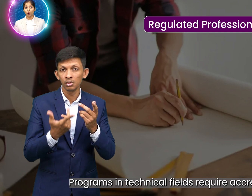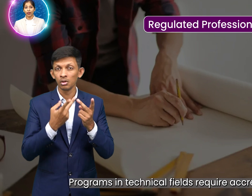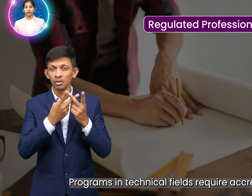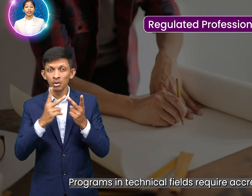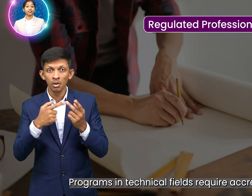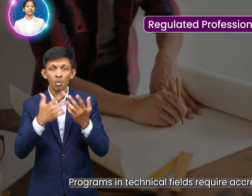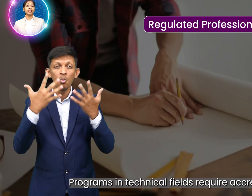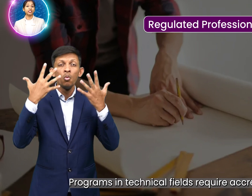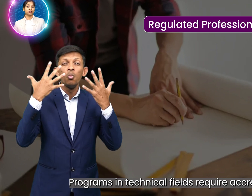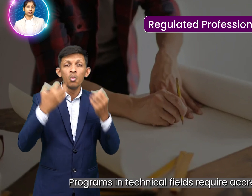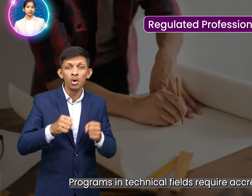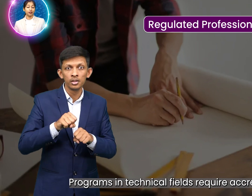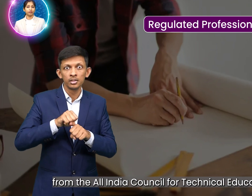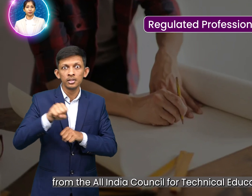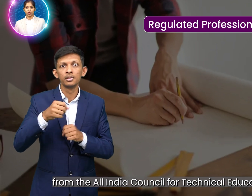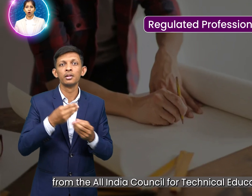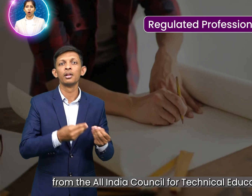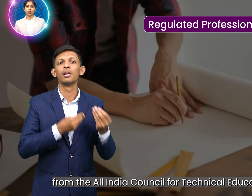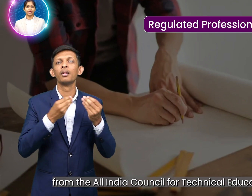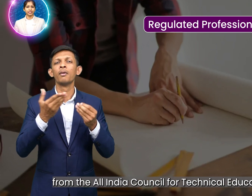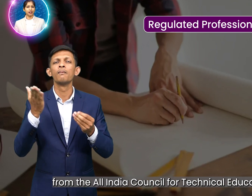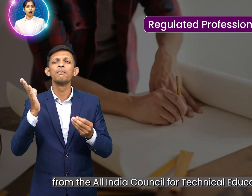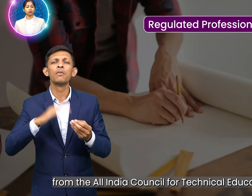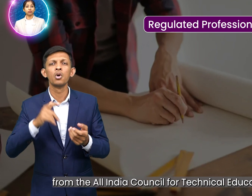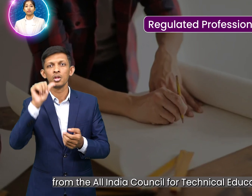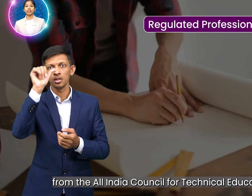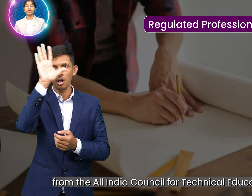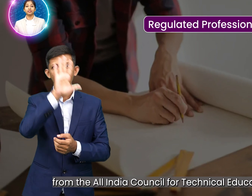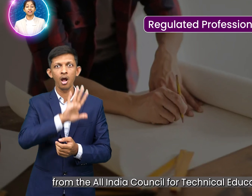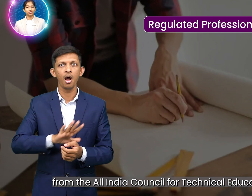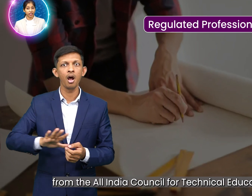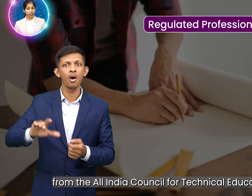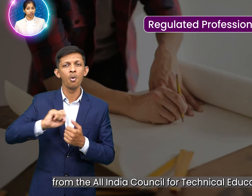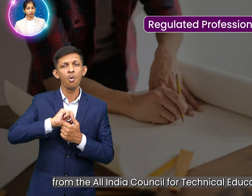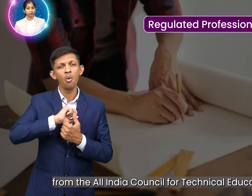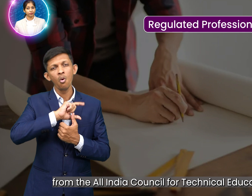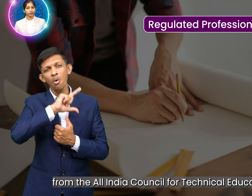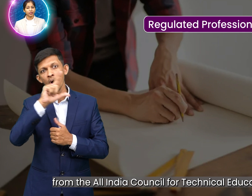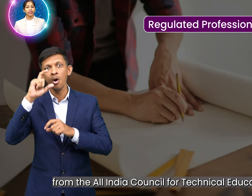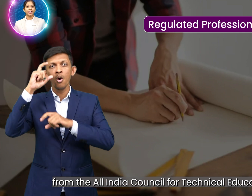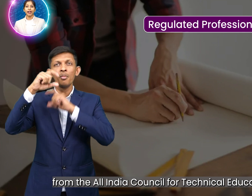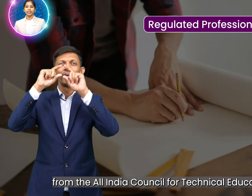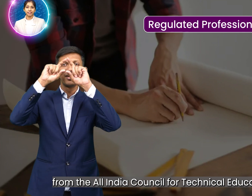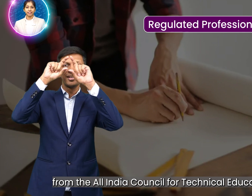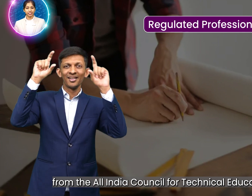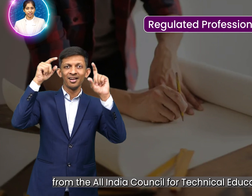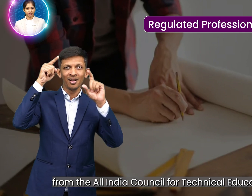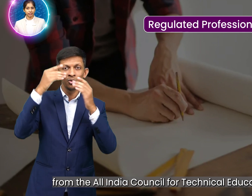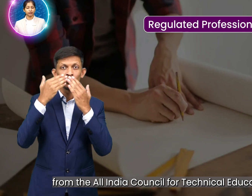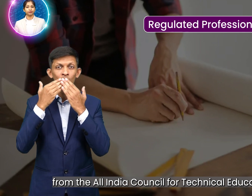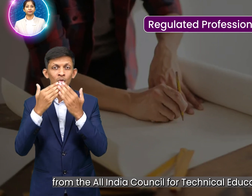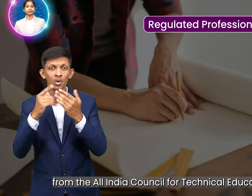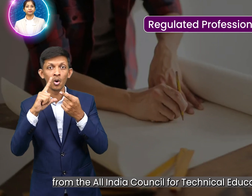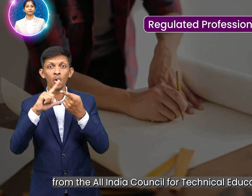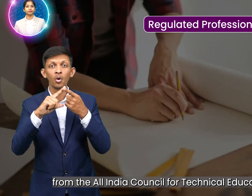fields require accreditation from the All India Council of Technical Education